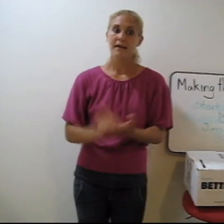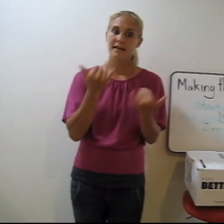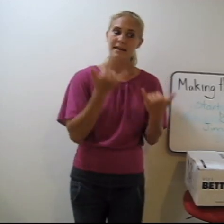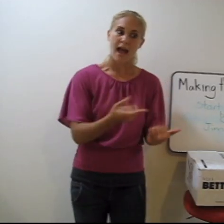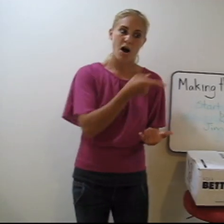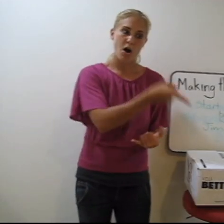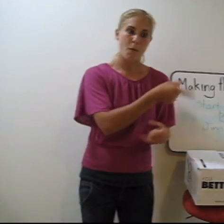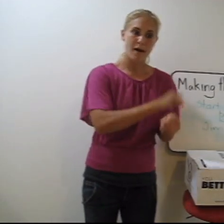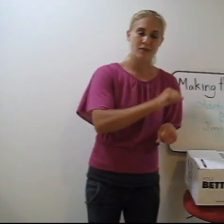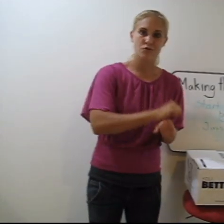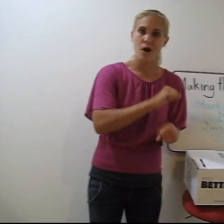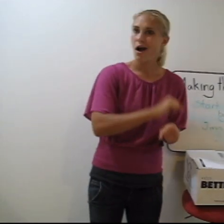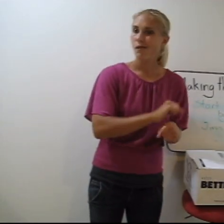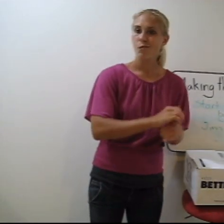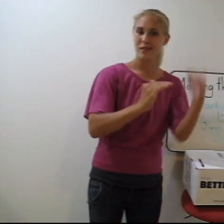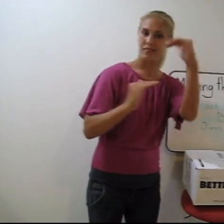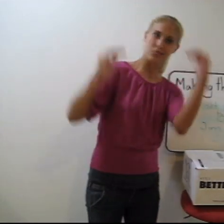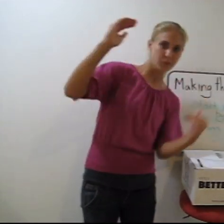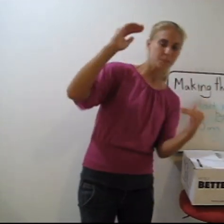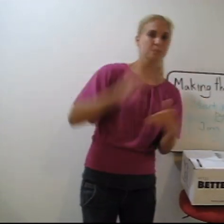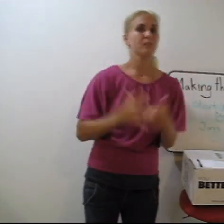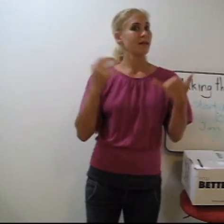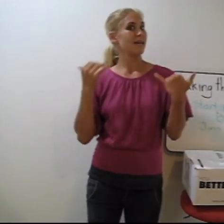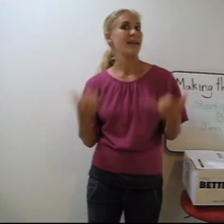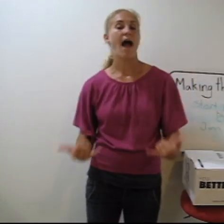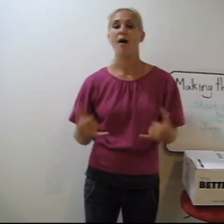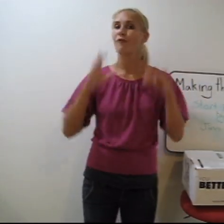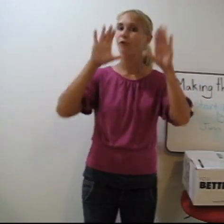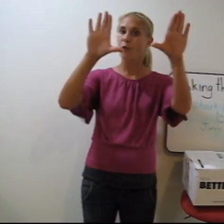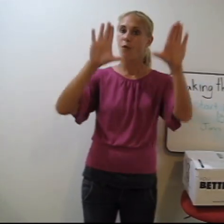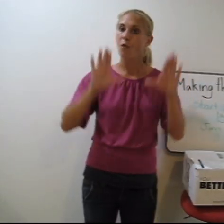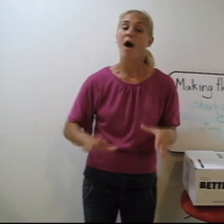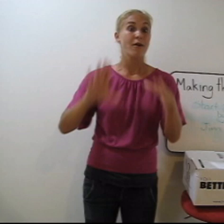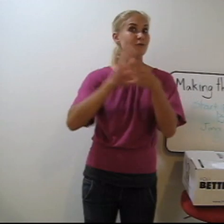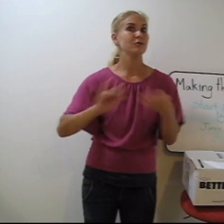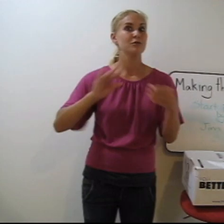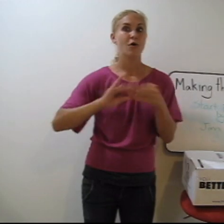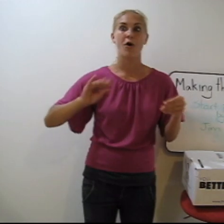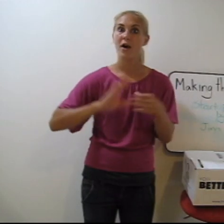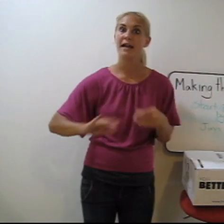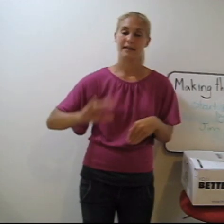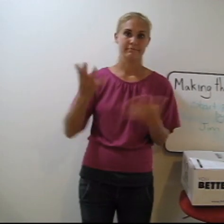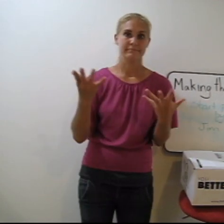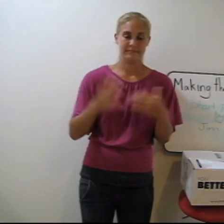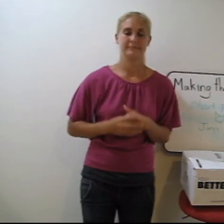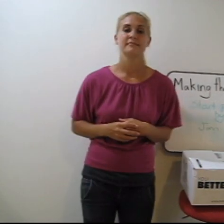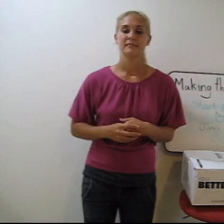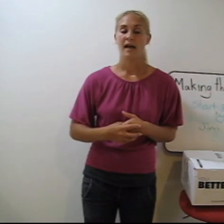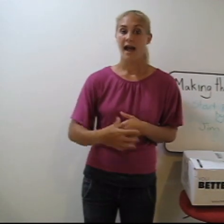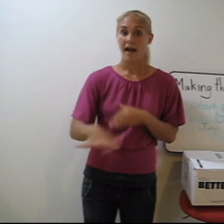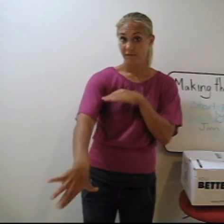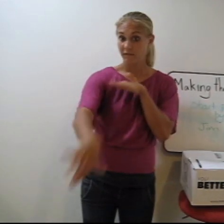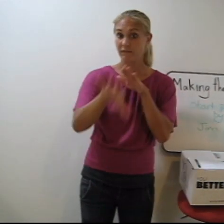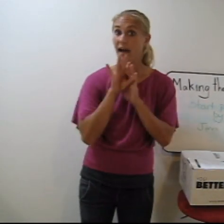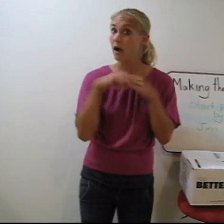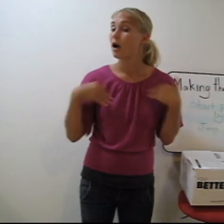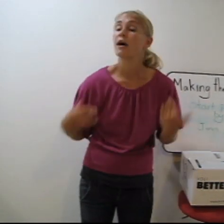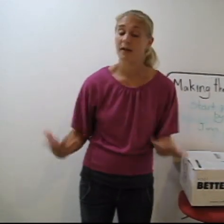my job. Now I've got an incredible invitation that won't quit. I found a way,